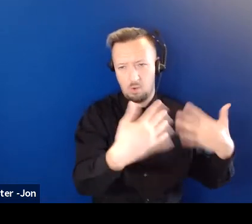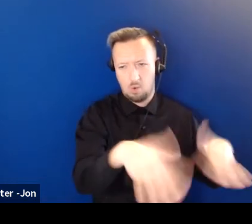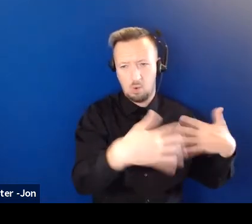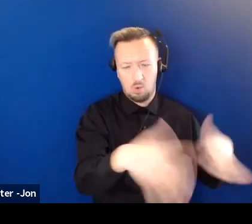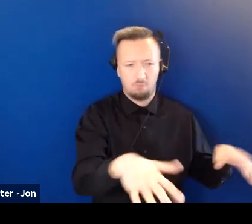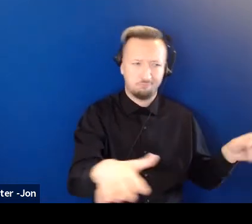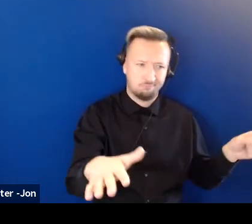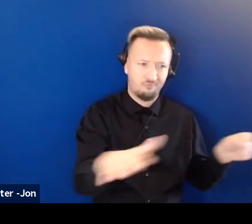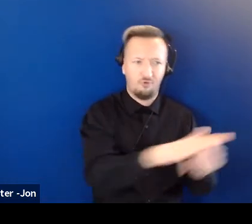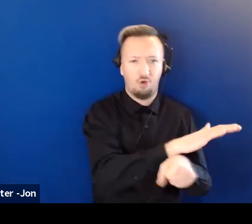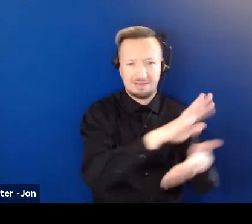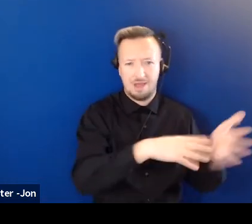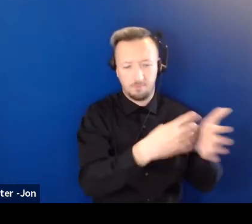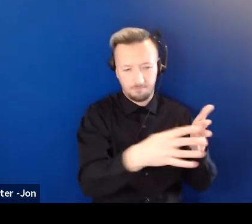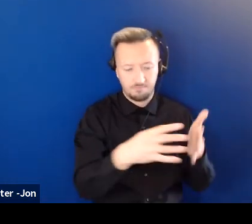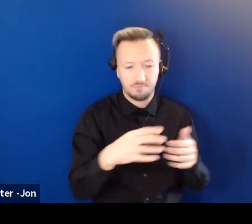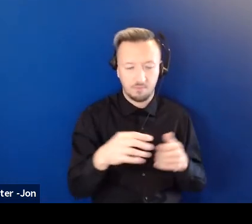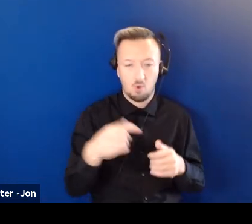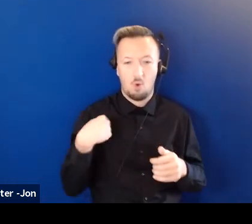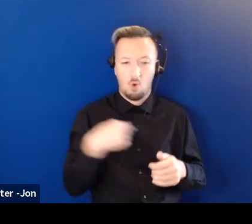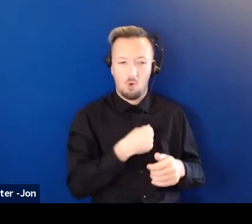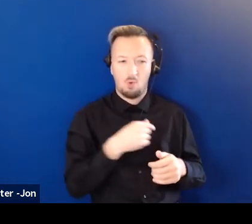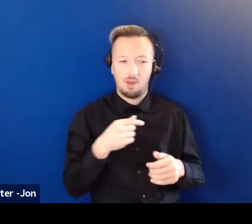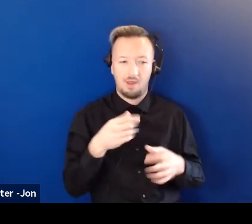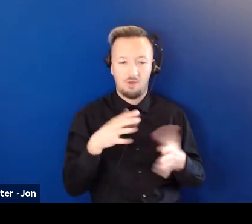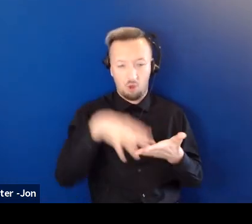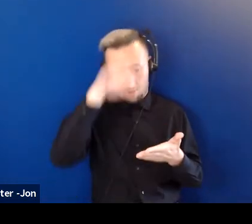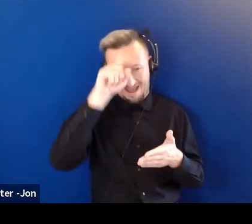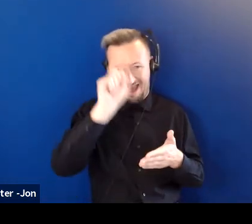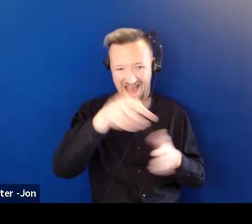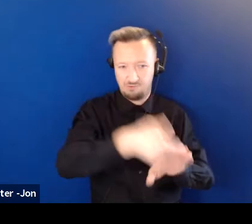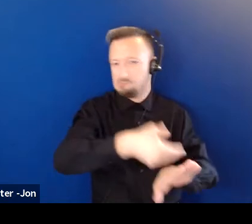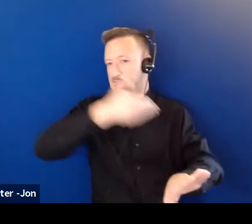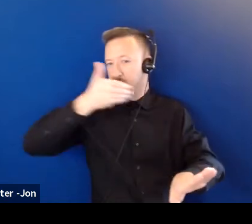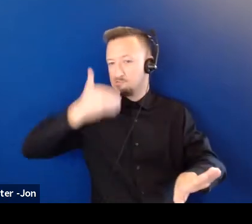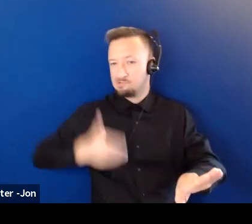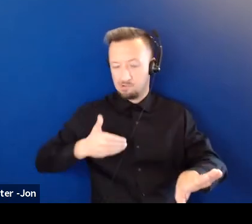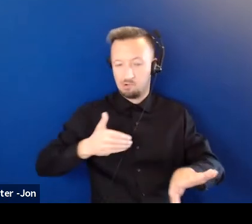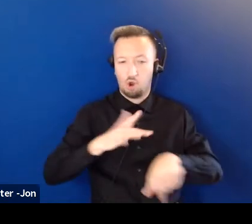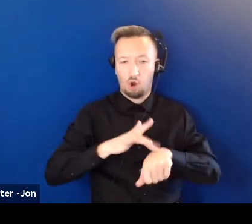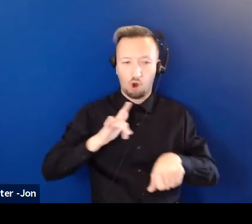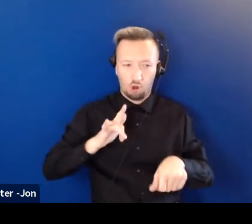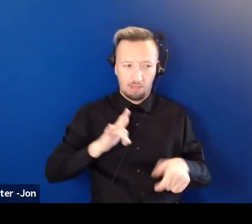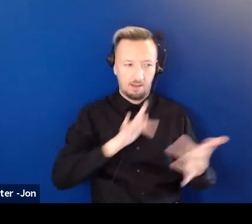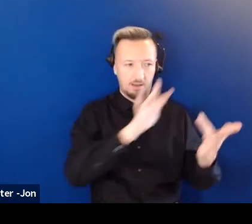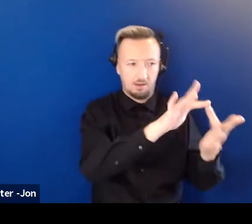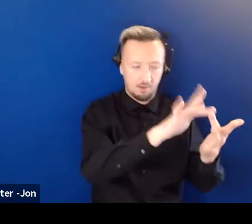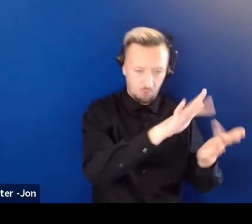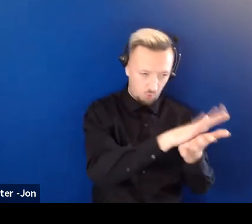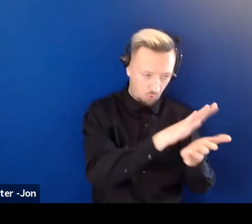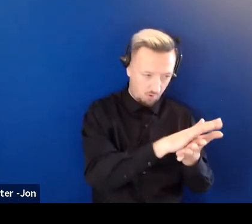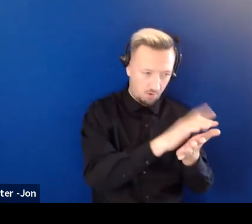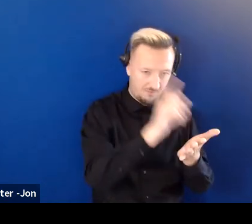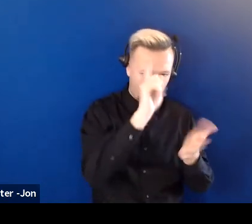schools and our admin early was something that we learned. So if you're looking to head into elementary schools, I